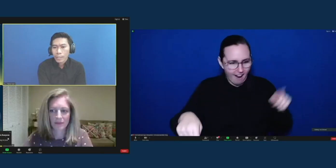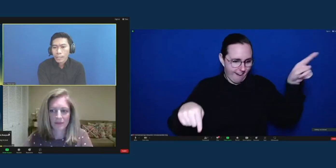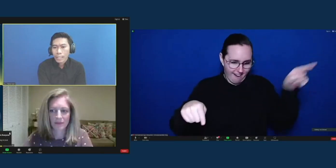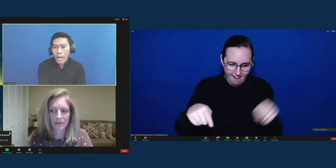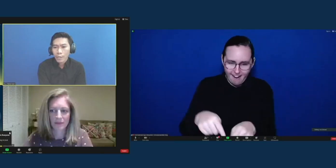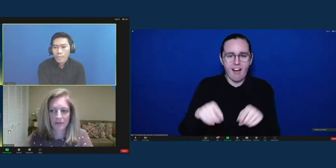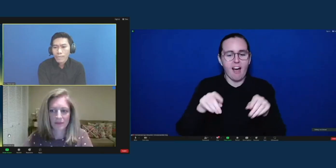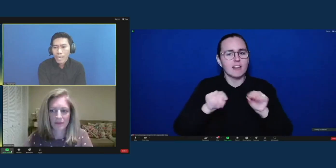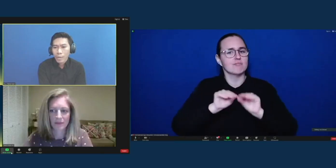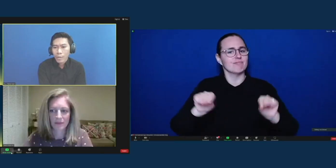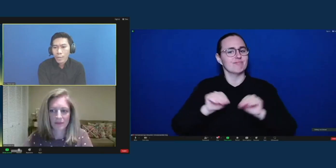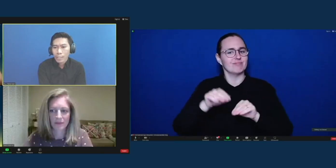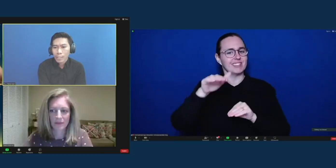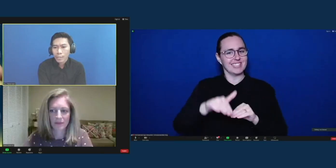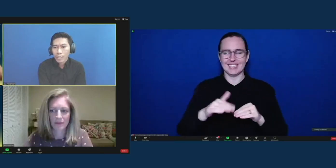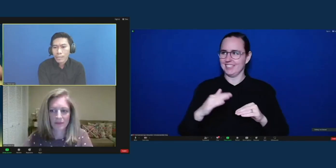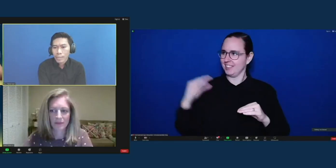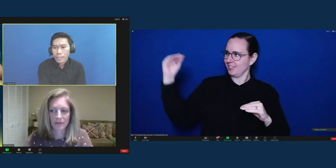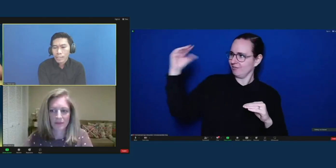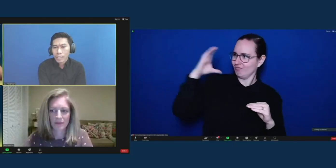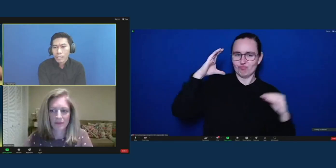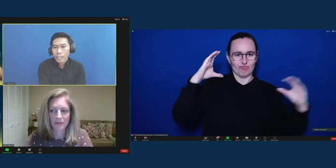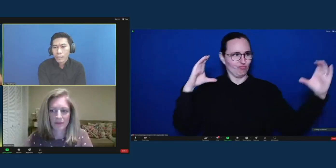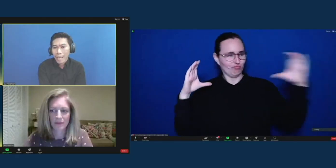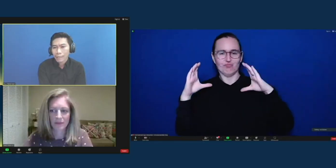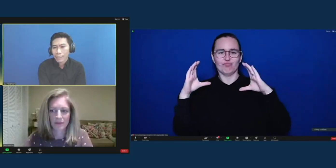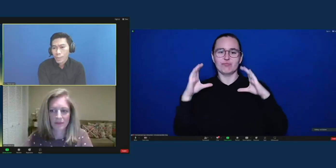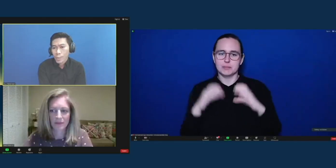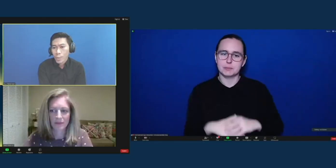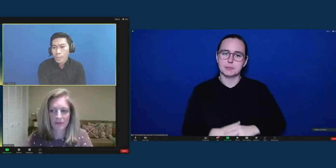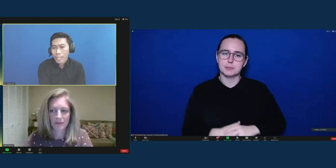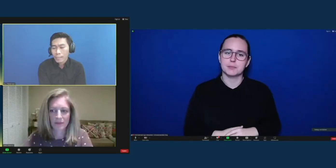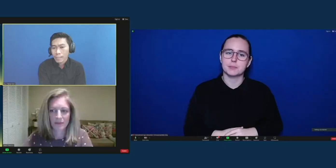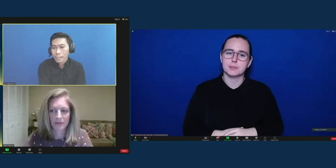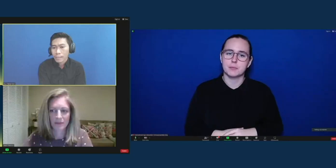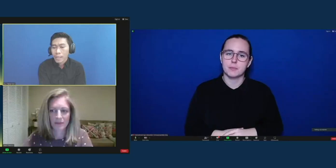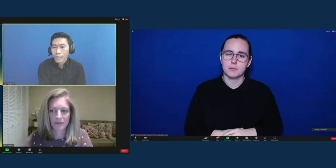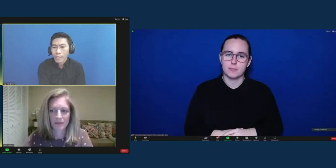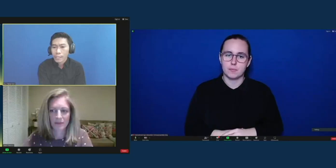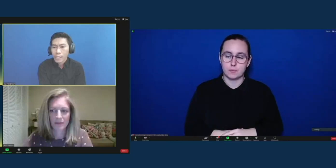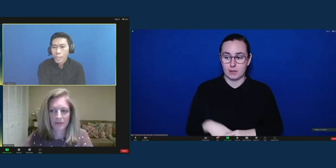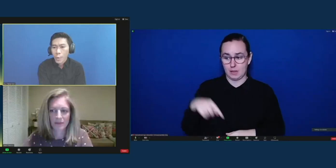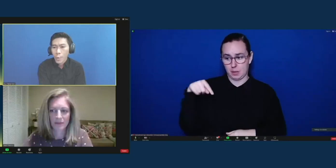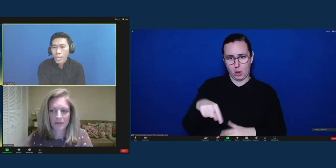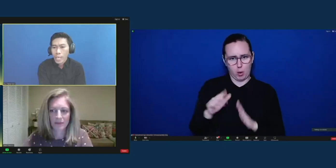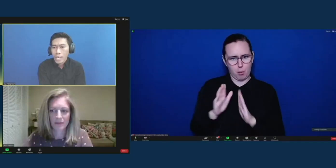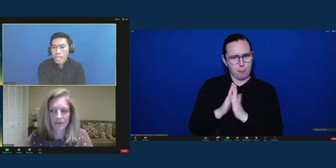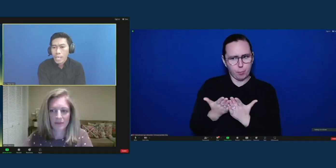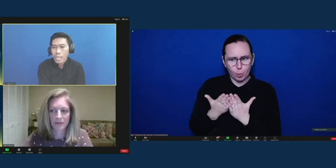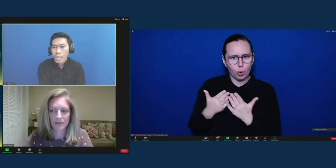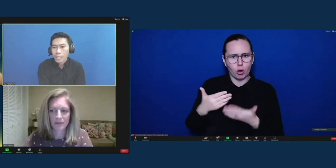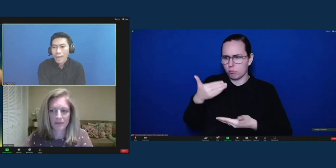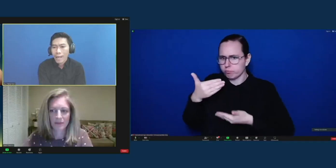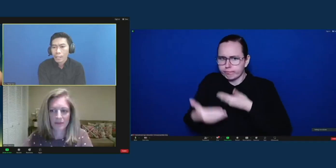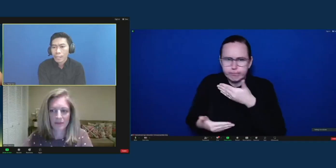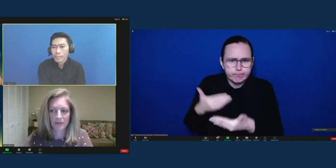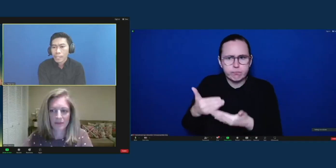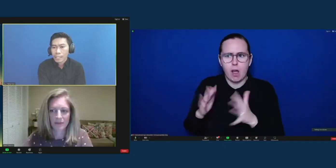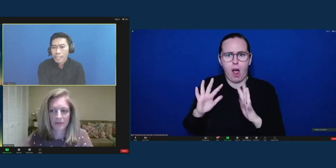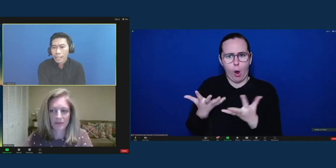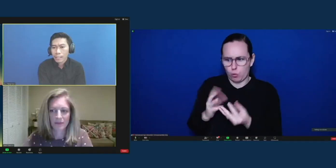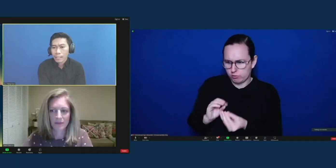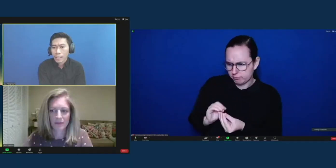So how do we make all those storybooks? We have two steps. First, we